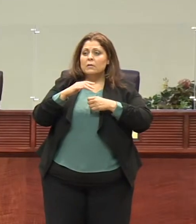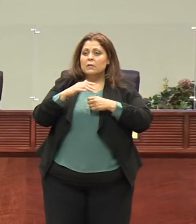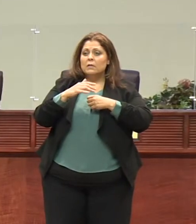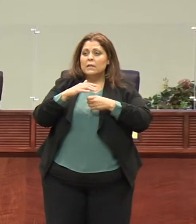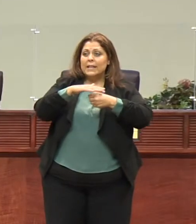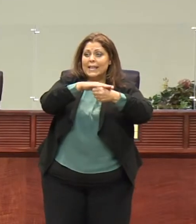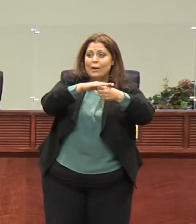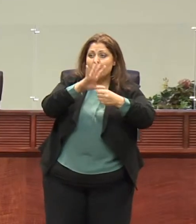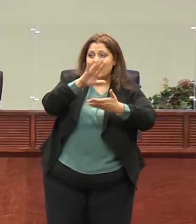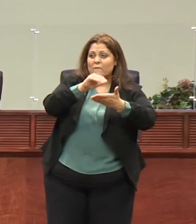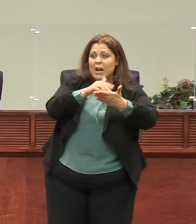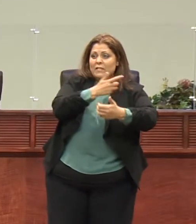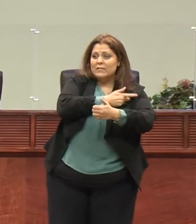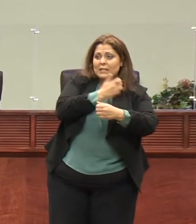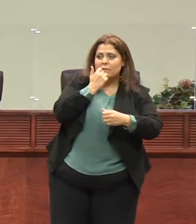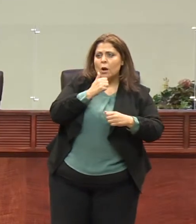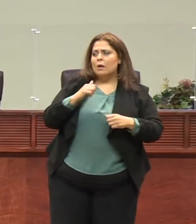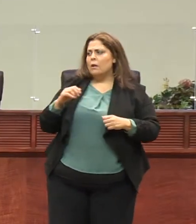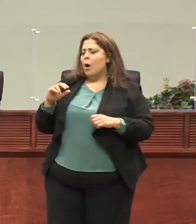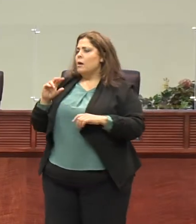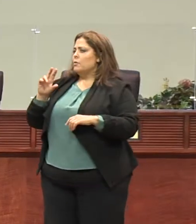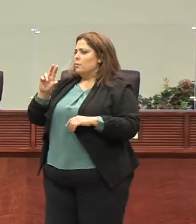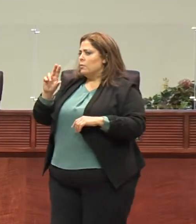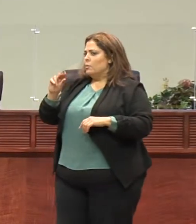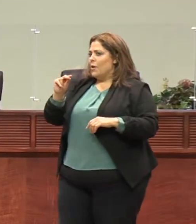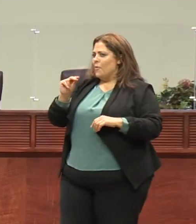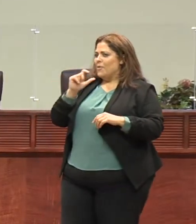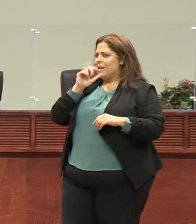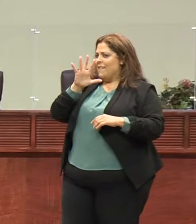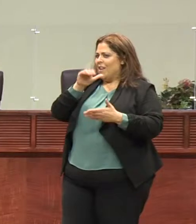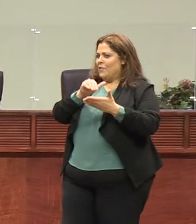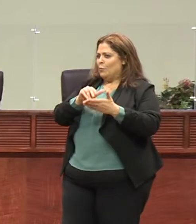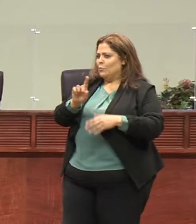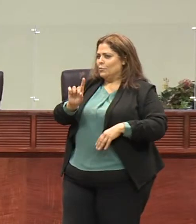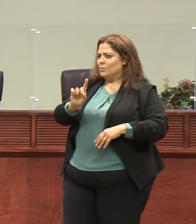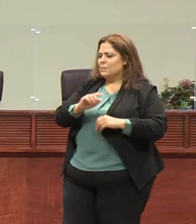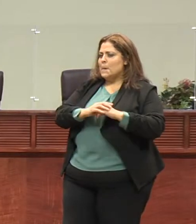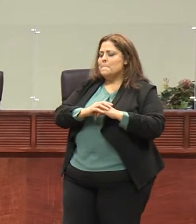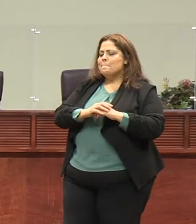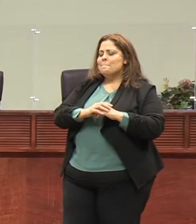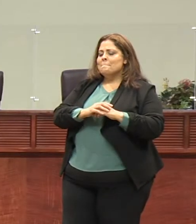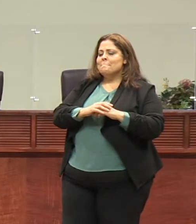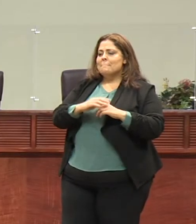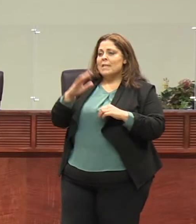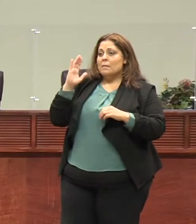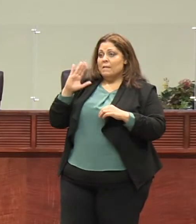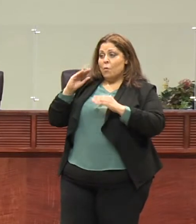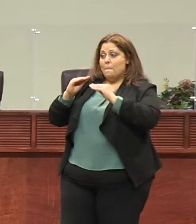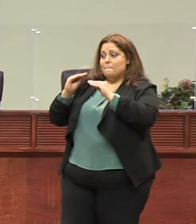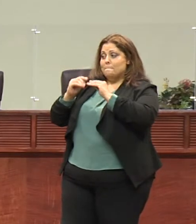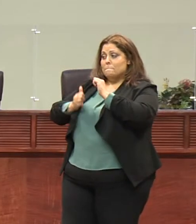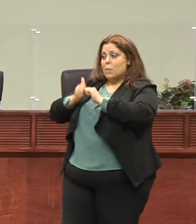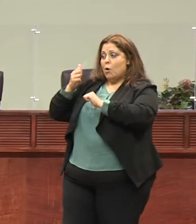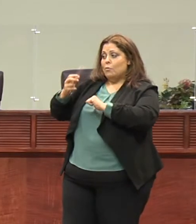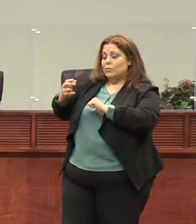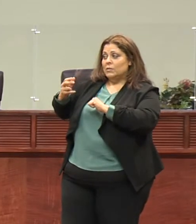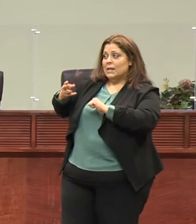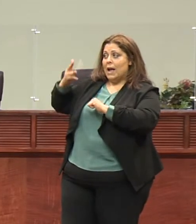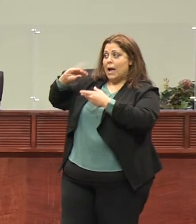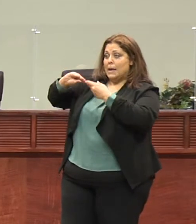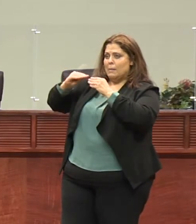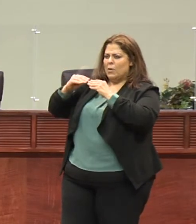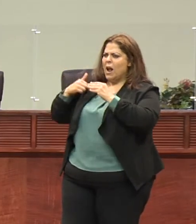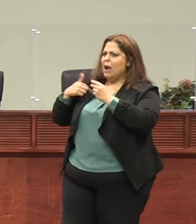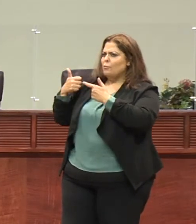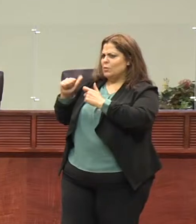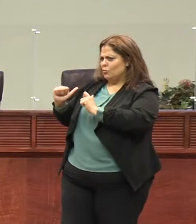5,000 vaccinated a day? No. It doesn't get to 5,000. When we were our highest, I was trying to pull the data,